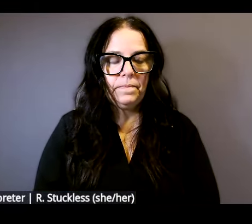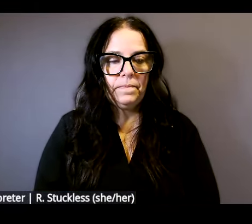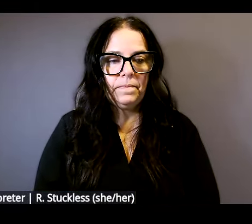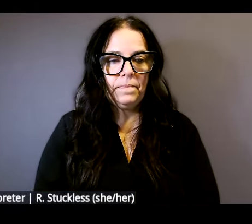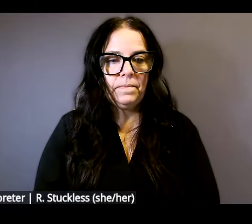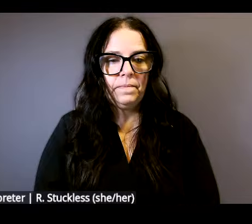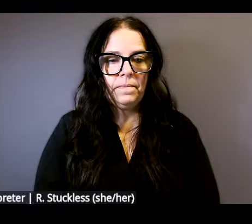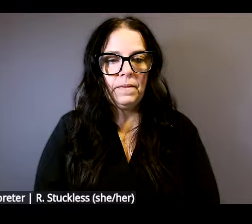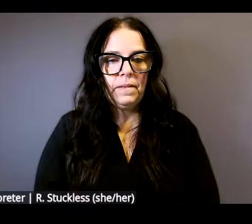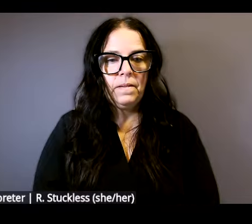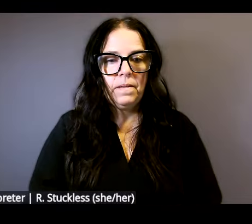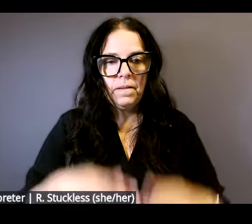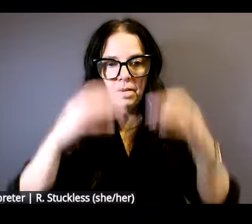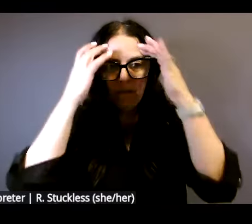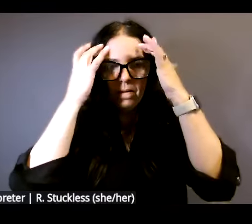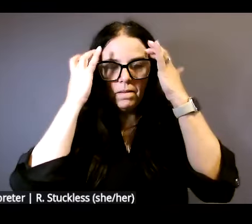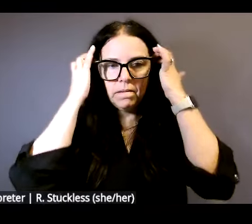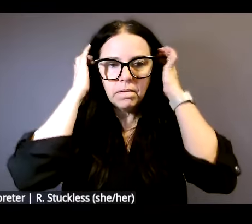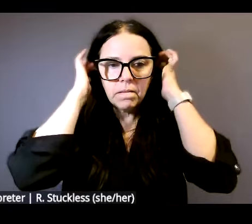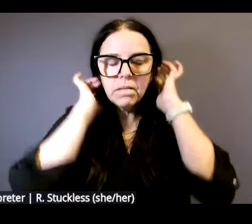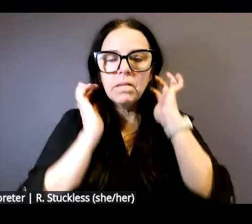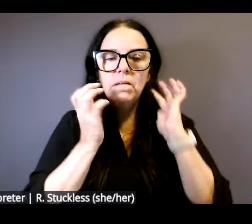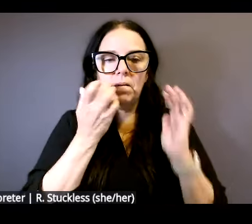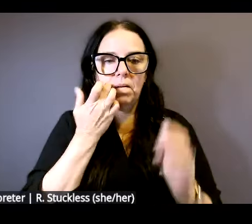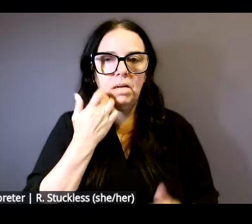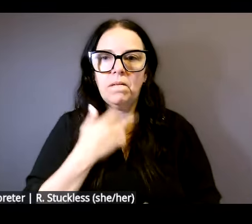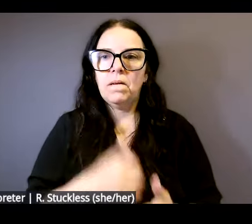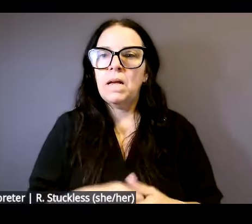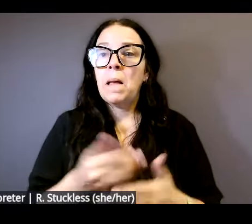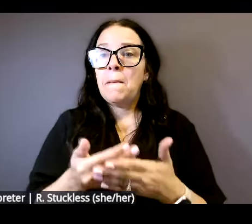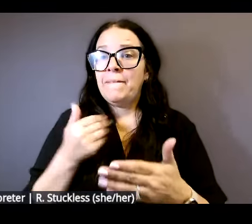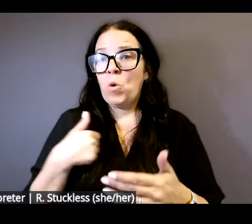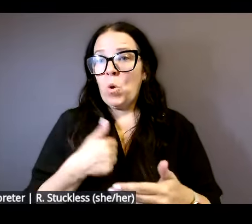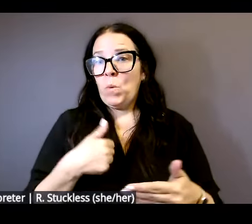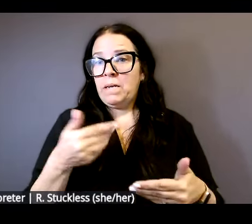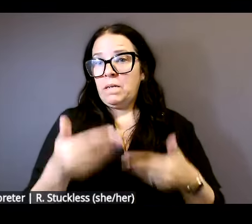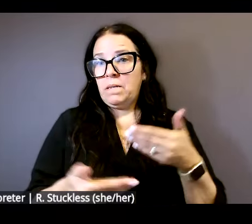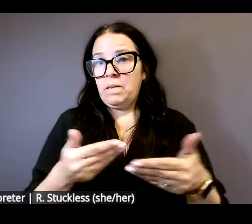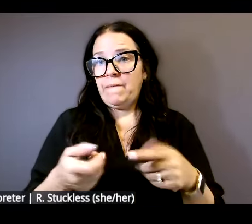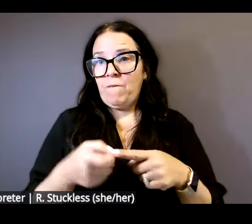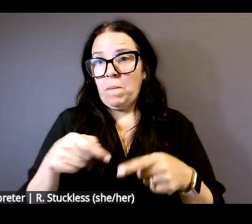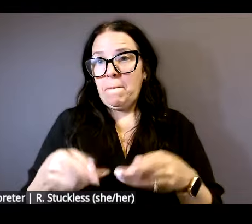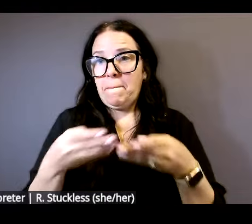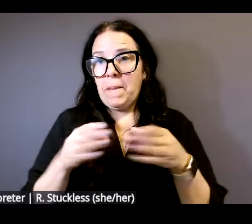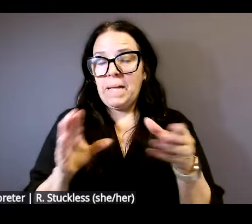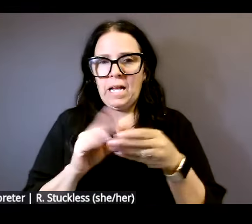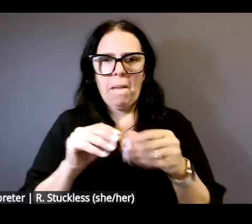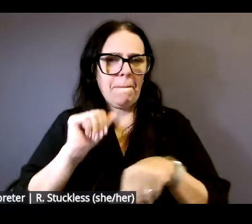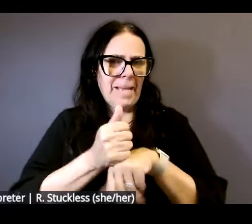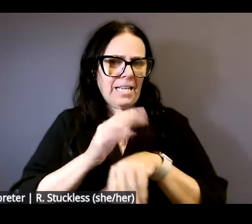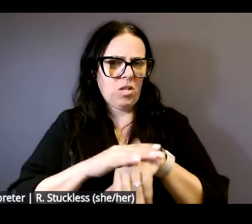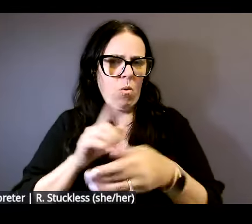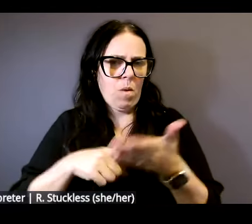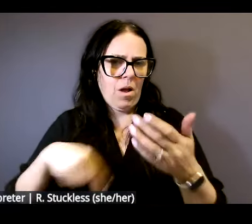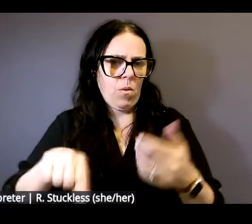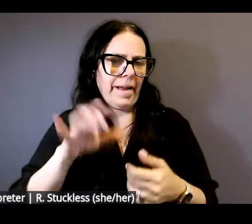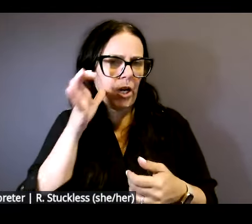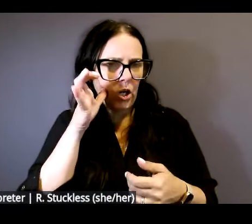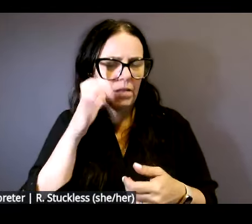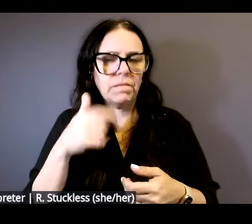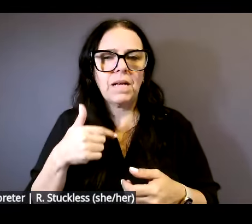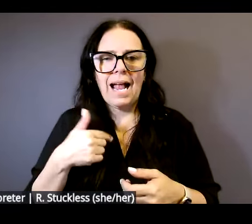Before we move on from the public comment, based on what we've listened to, I would like to ask the acting